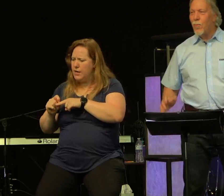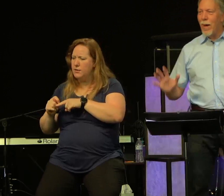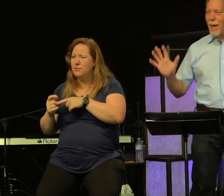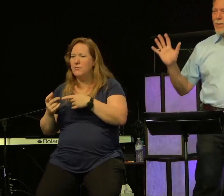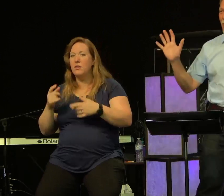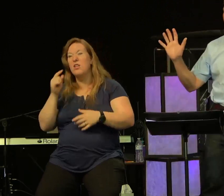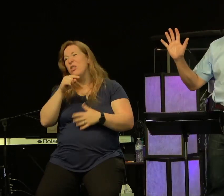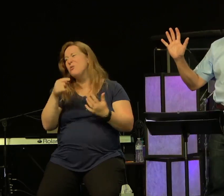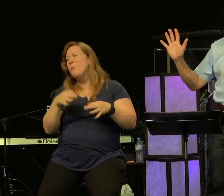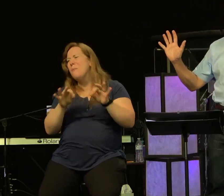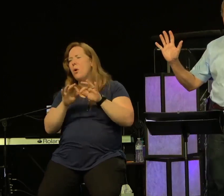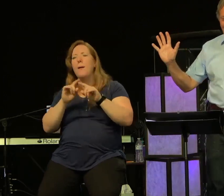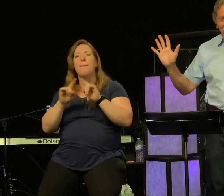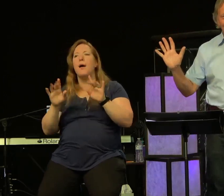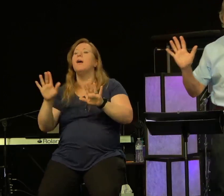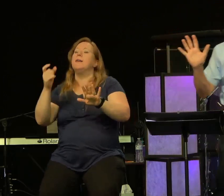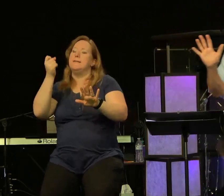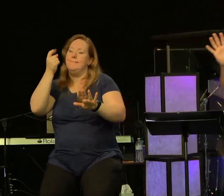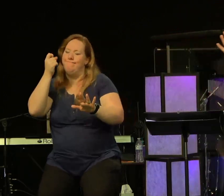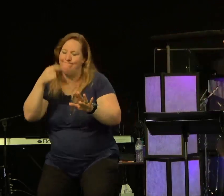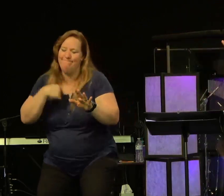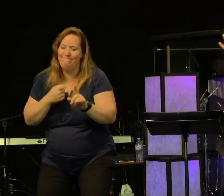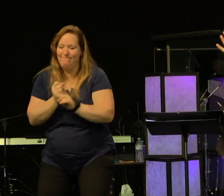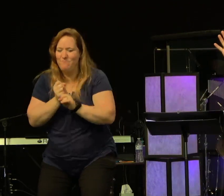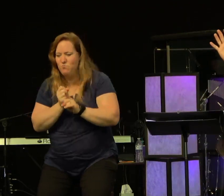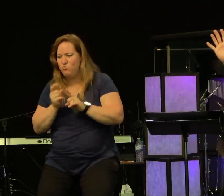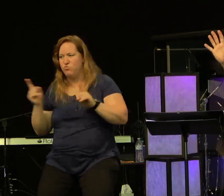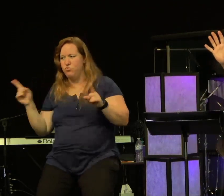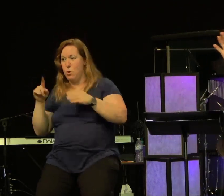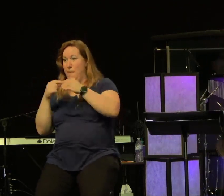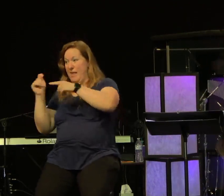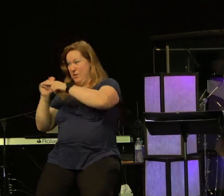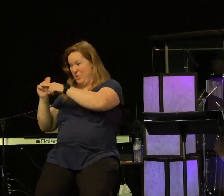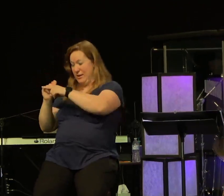And by the way, that's one of those, let me just step out of the box here for a second. That's one of